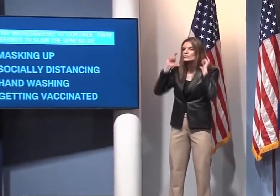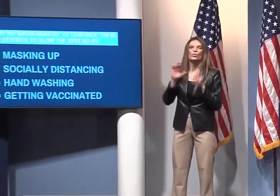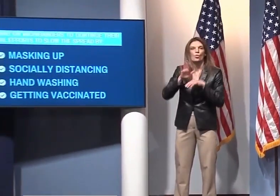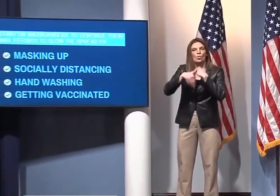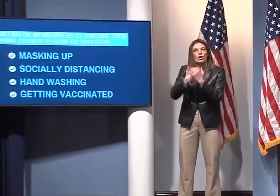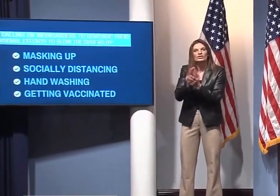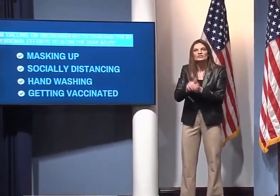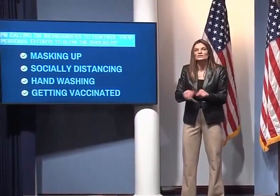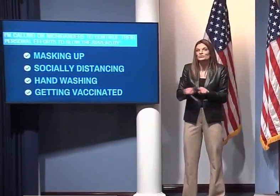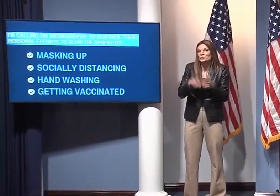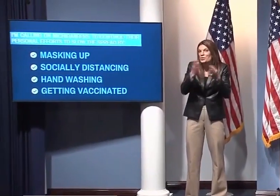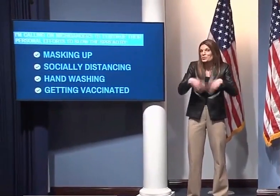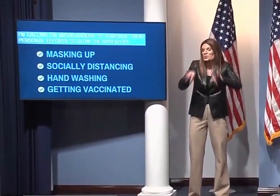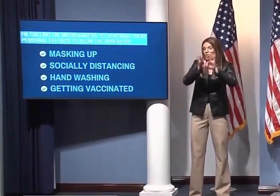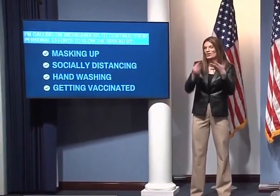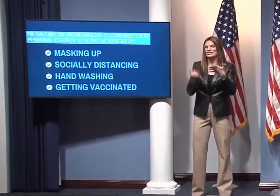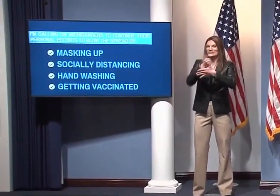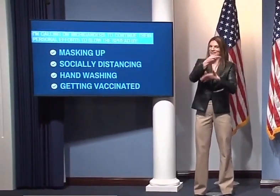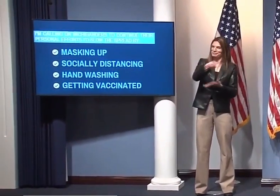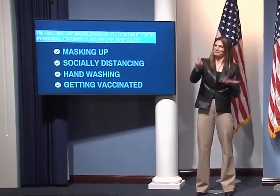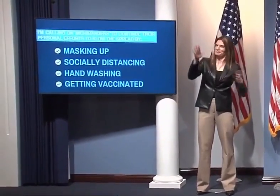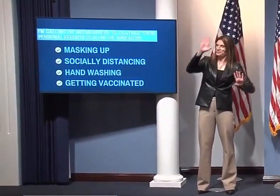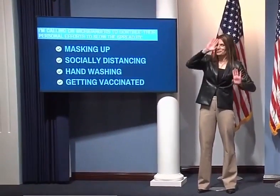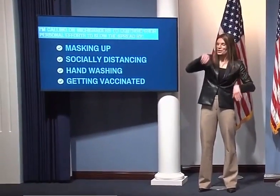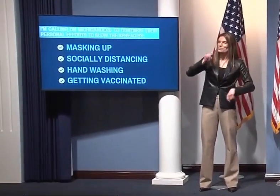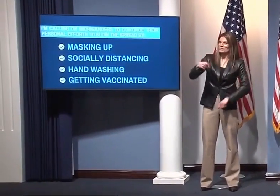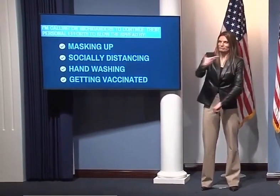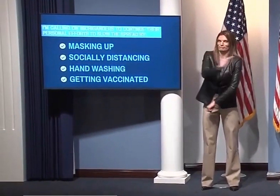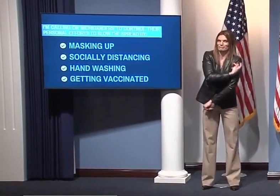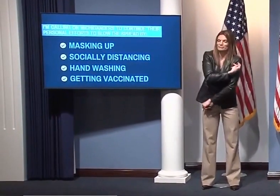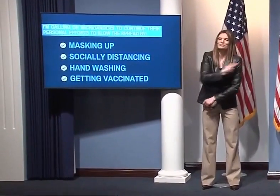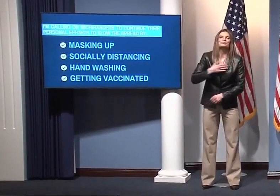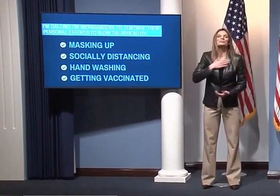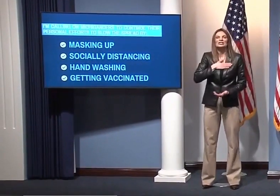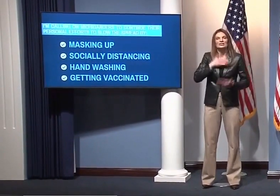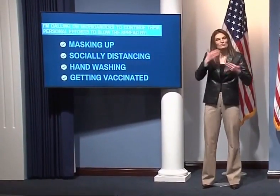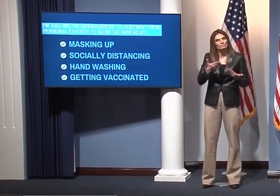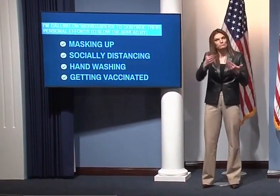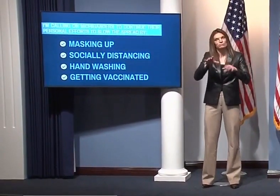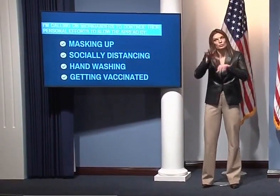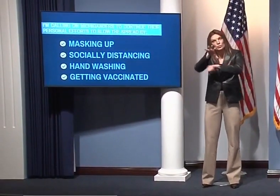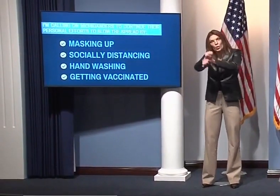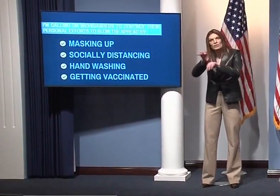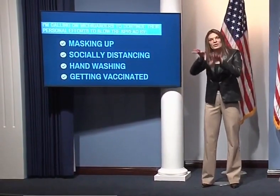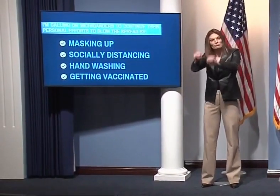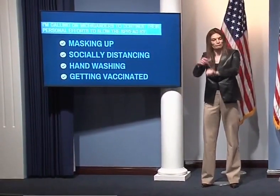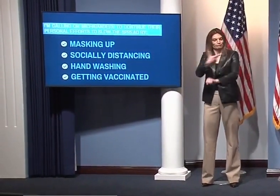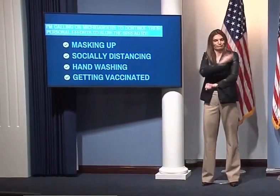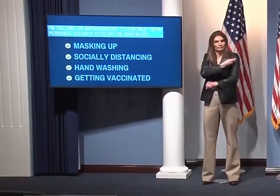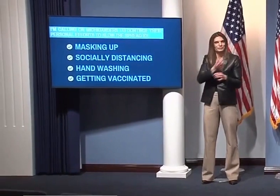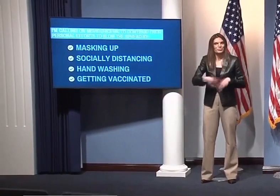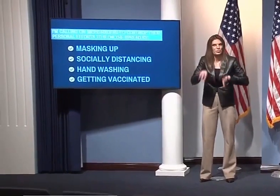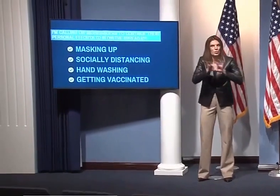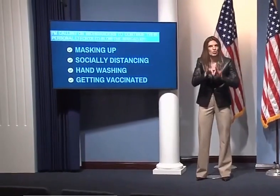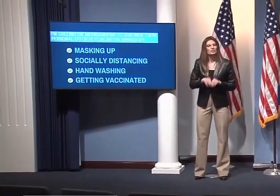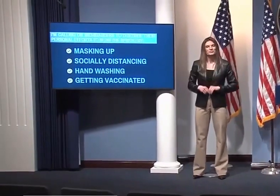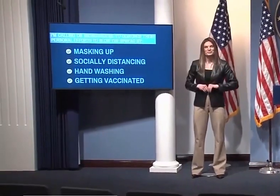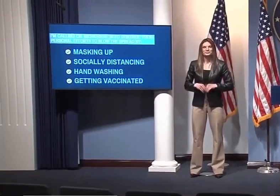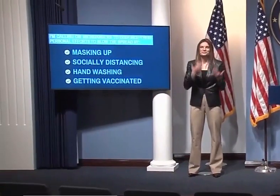vaccinated to keep you and your family safe and help us return to normal sooner. Now I'm going to turn it over to Dr. J.